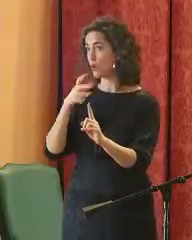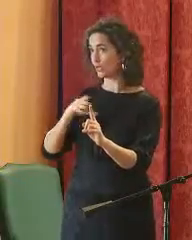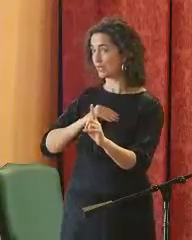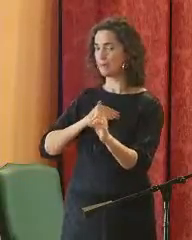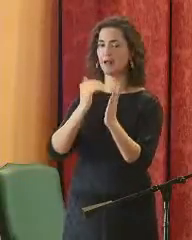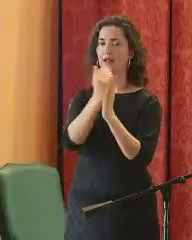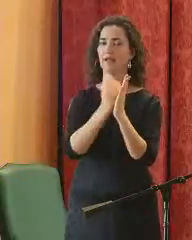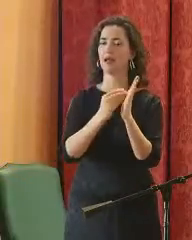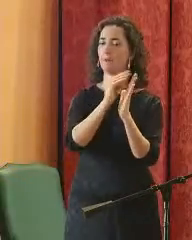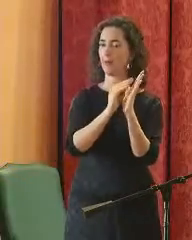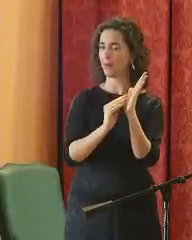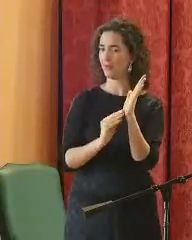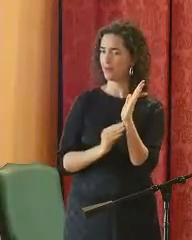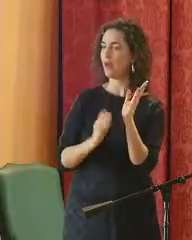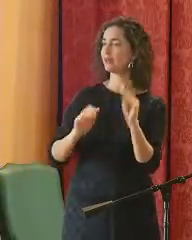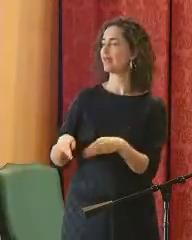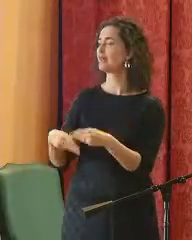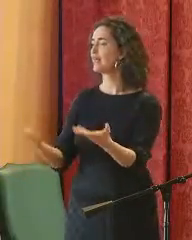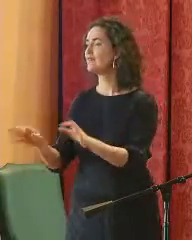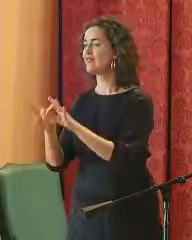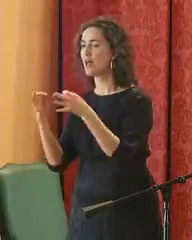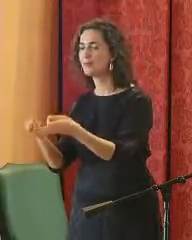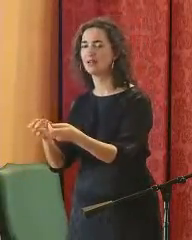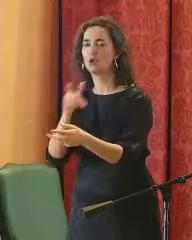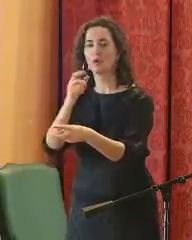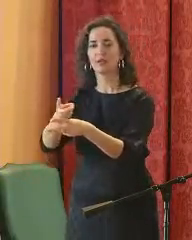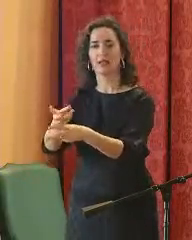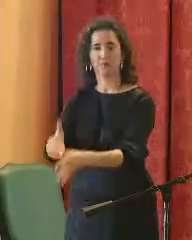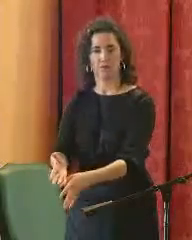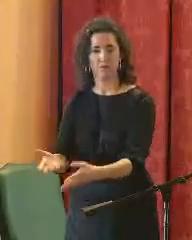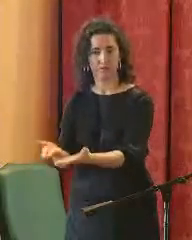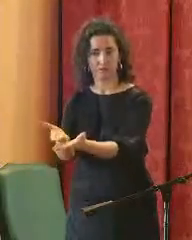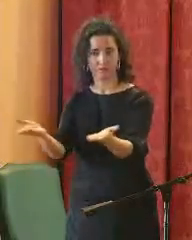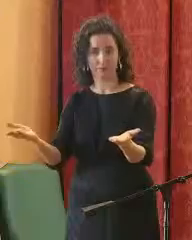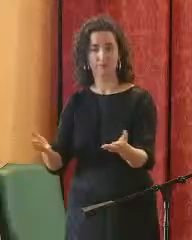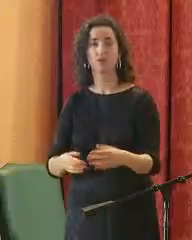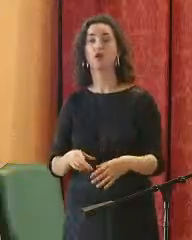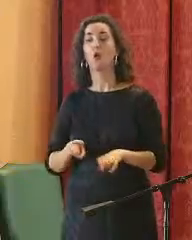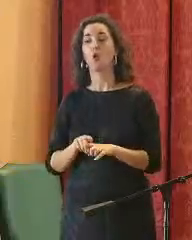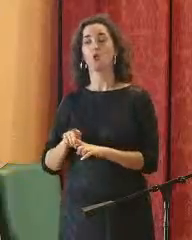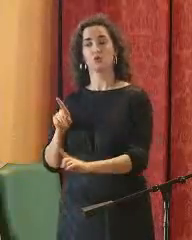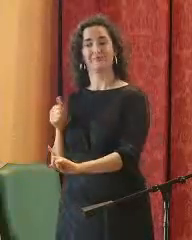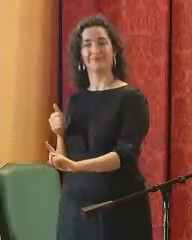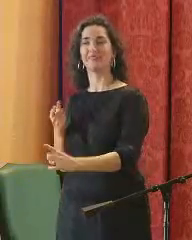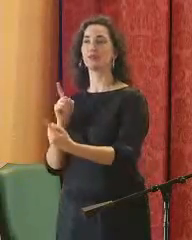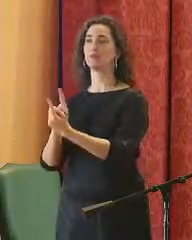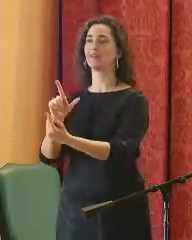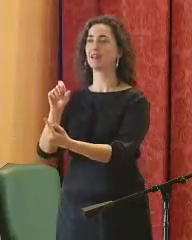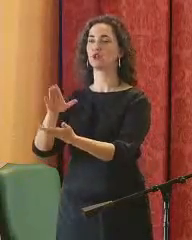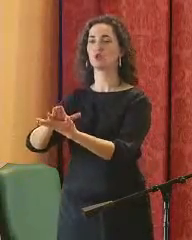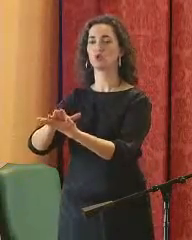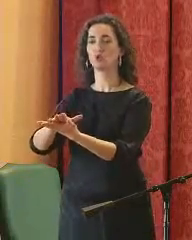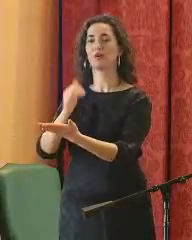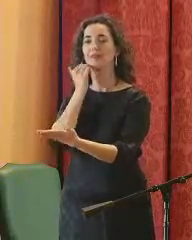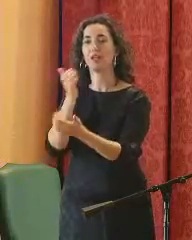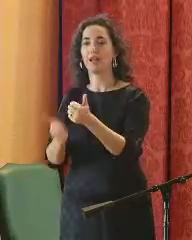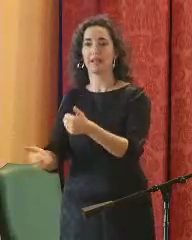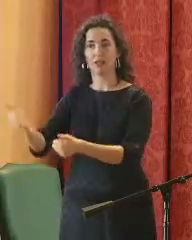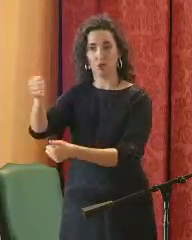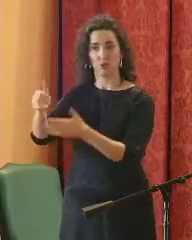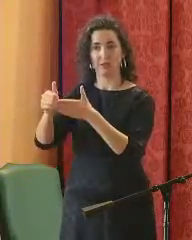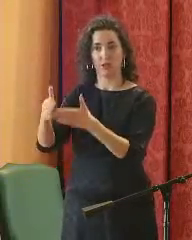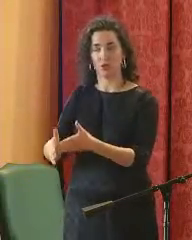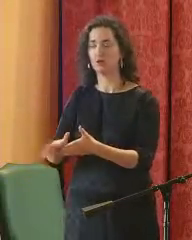and caregivers. She met with the LSU School of Dentistry leadership, encouraging them to enhance